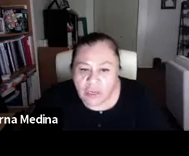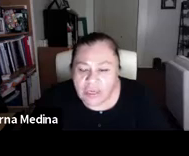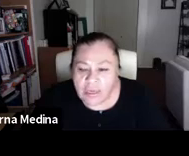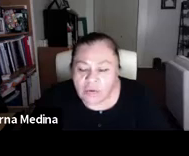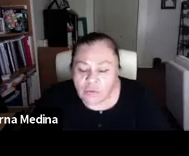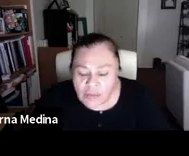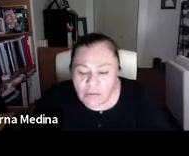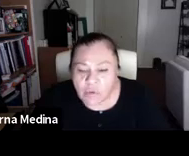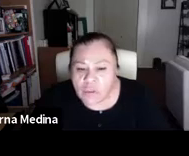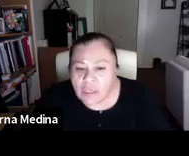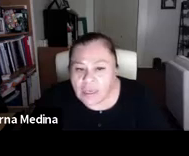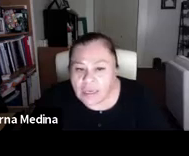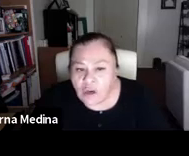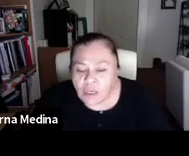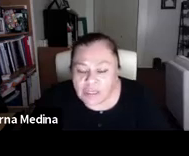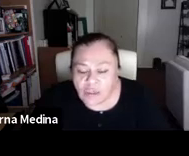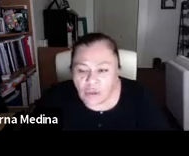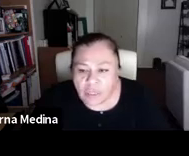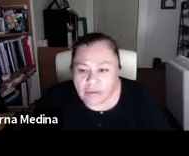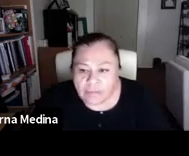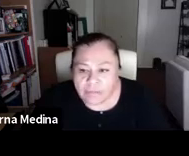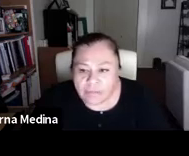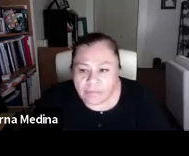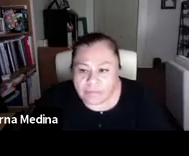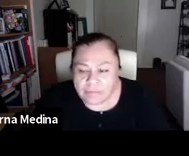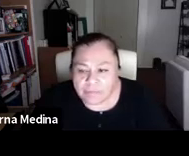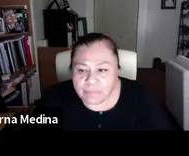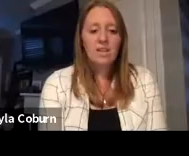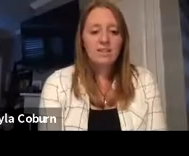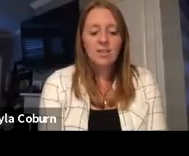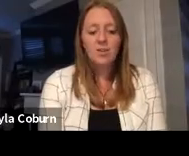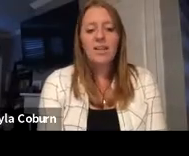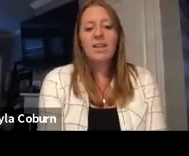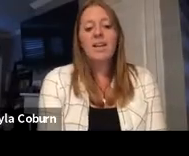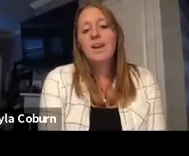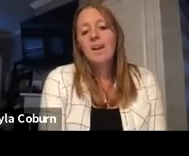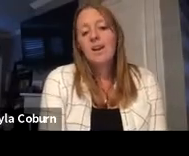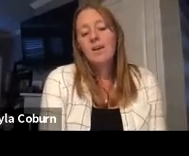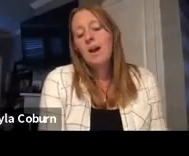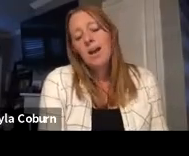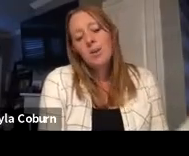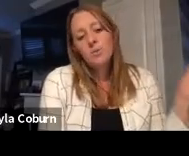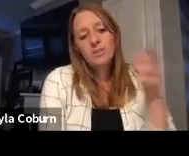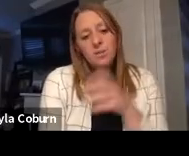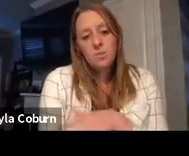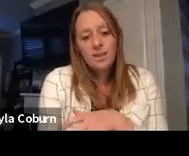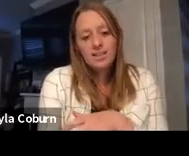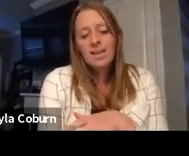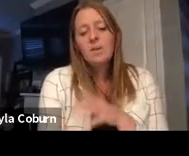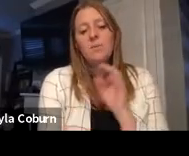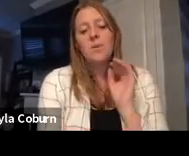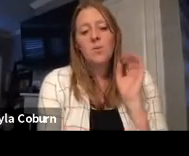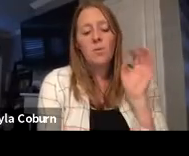sordo-ciego, usábamos comunicación total. For this student, I would speak